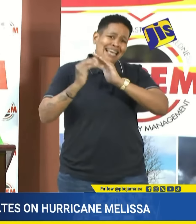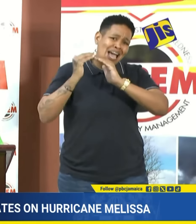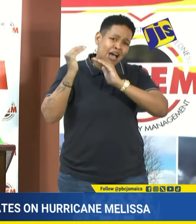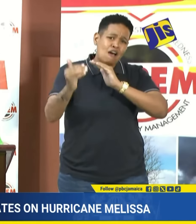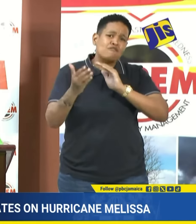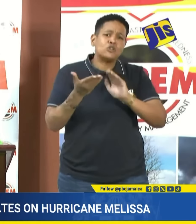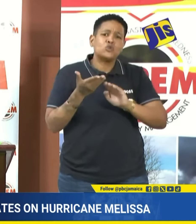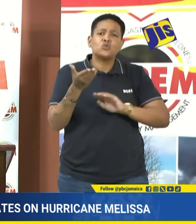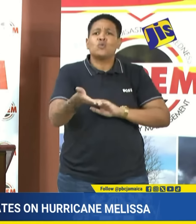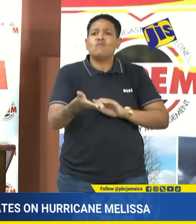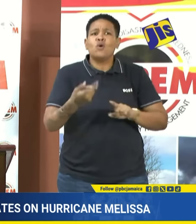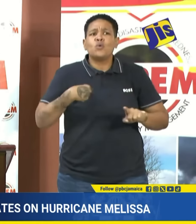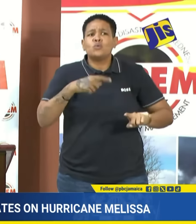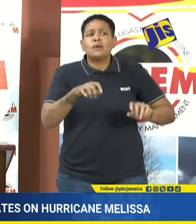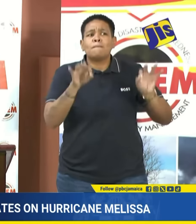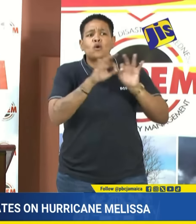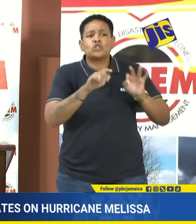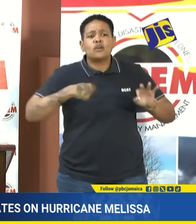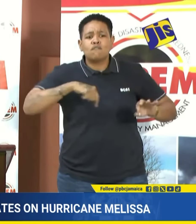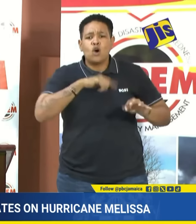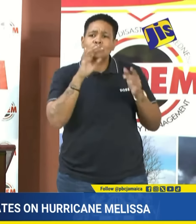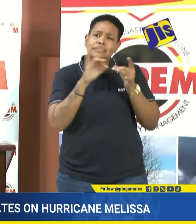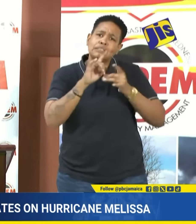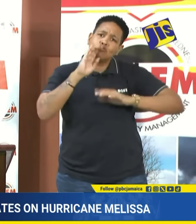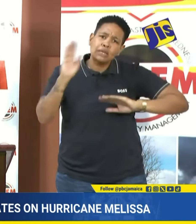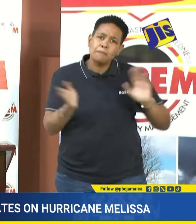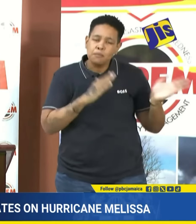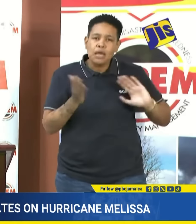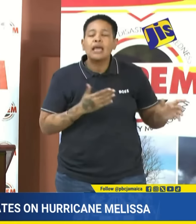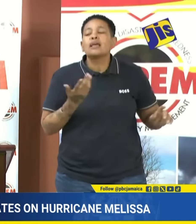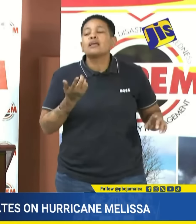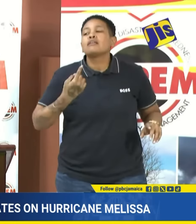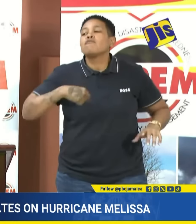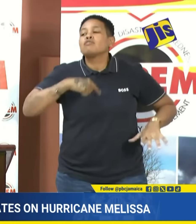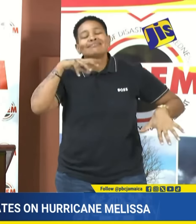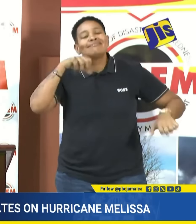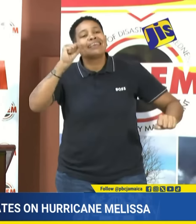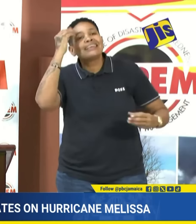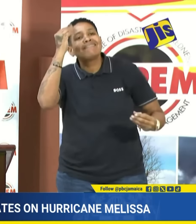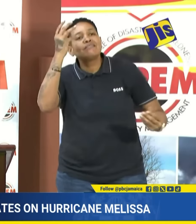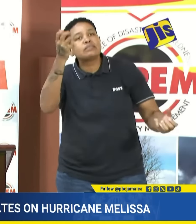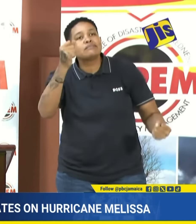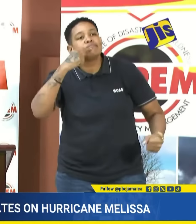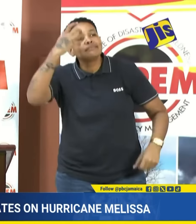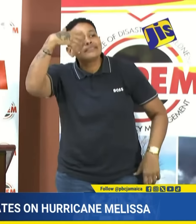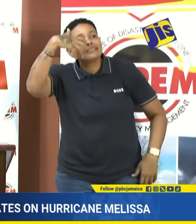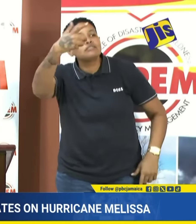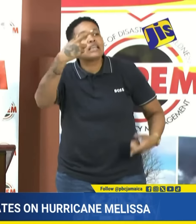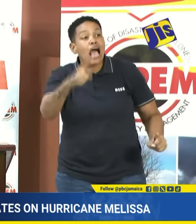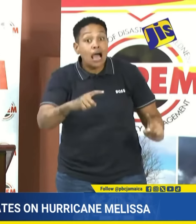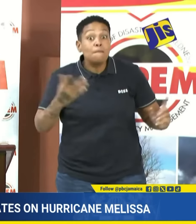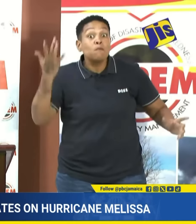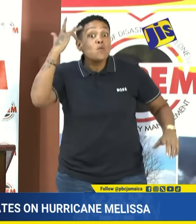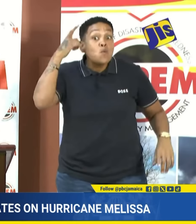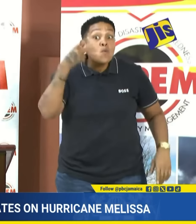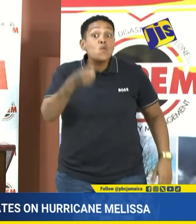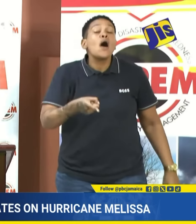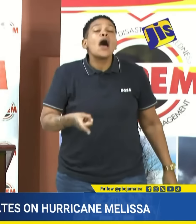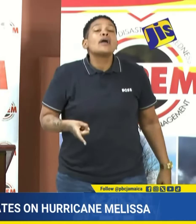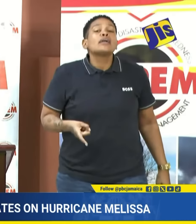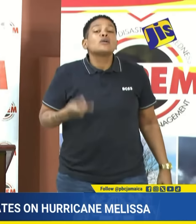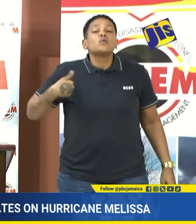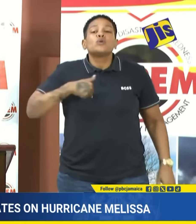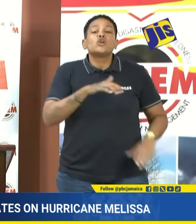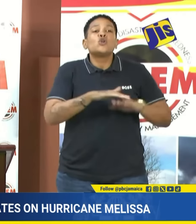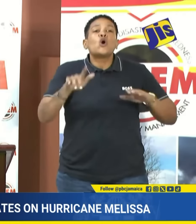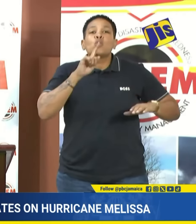overemphasize the importance of us being prepared, of us taking the information seriously, because